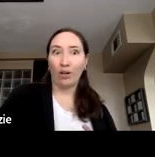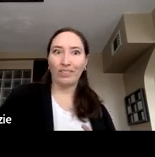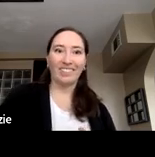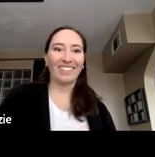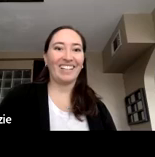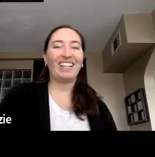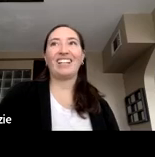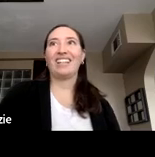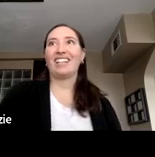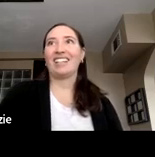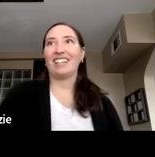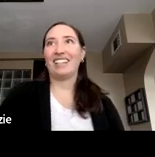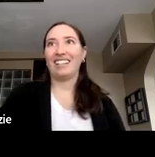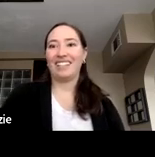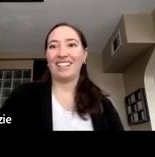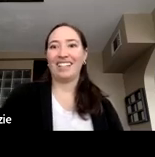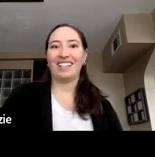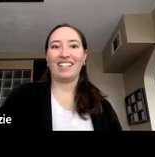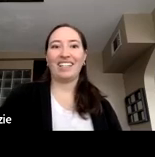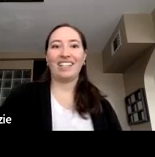you all.